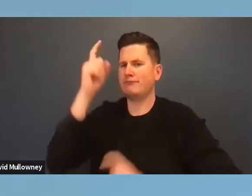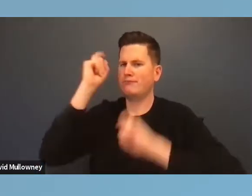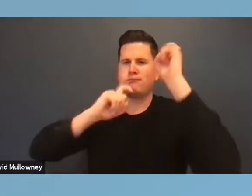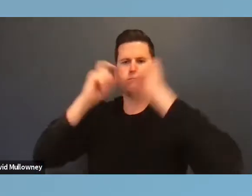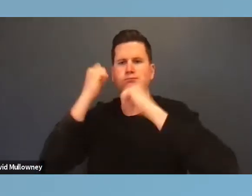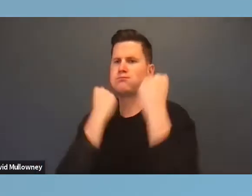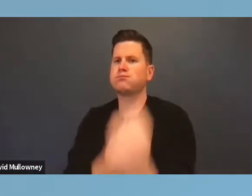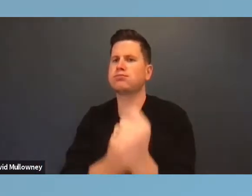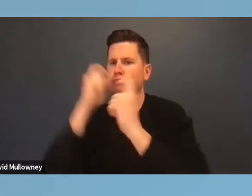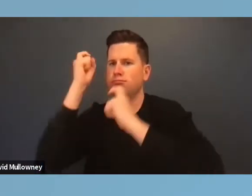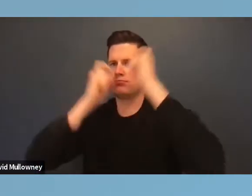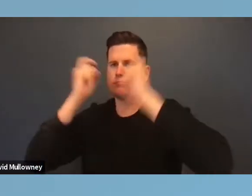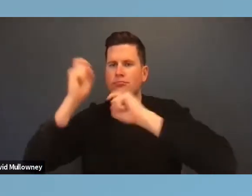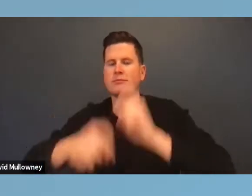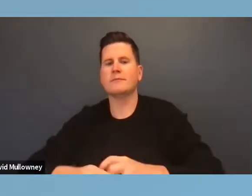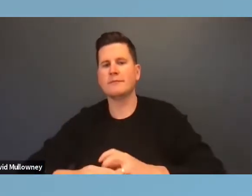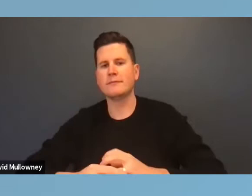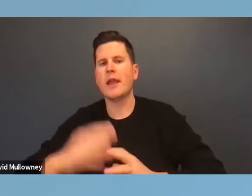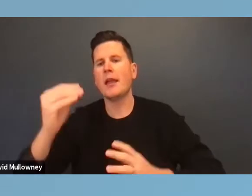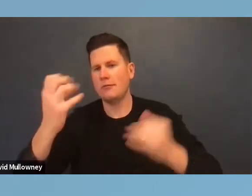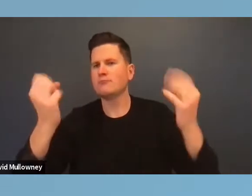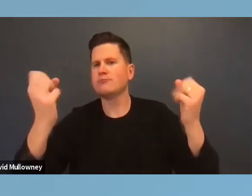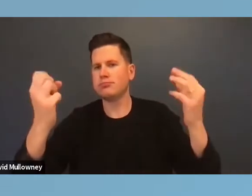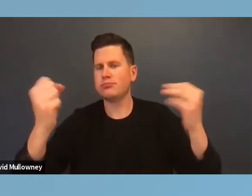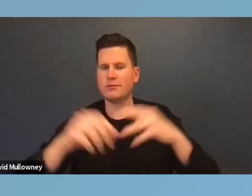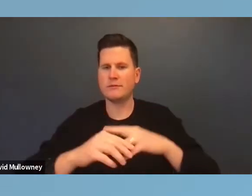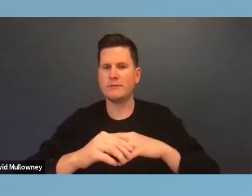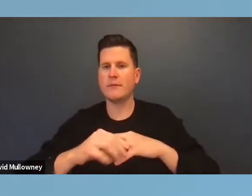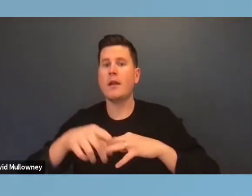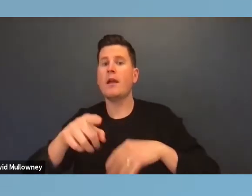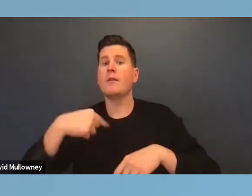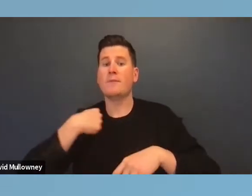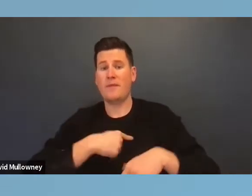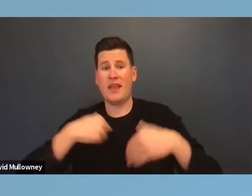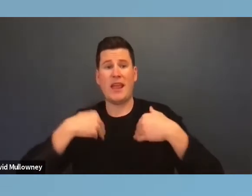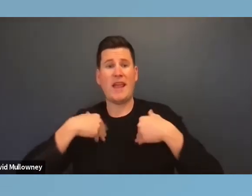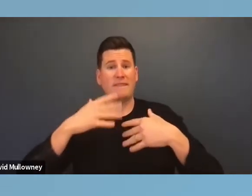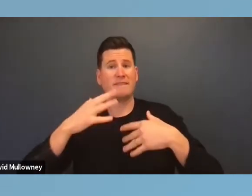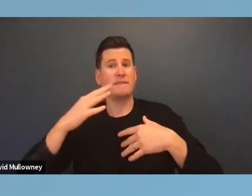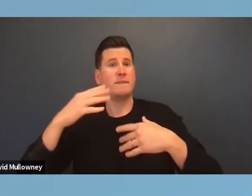ASL includes all of that in its language.